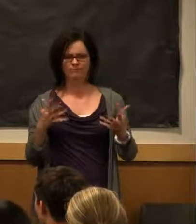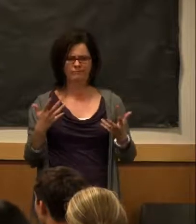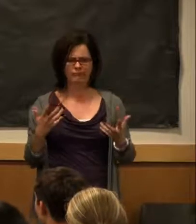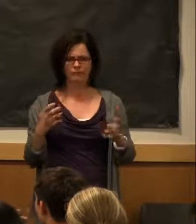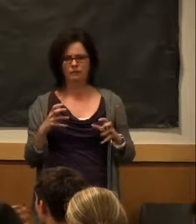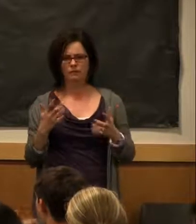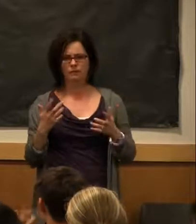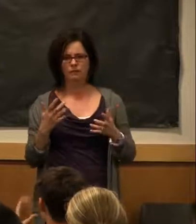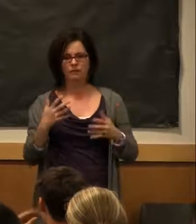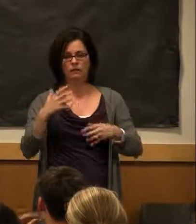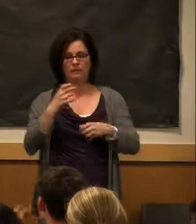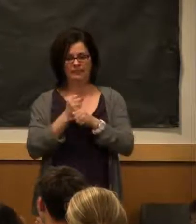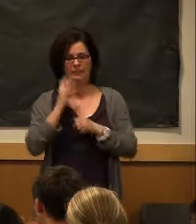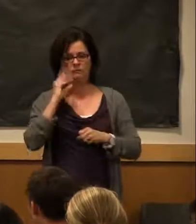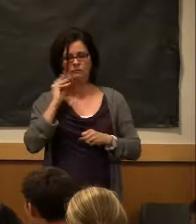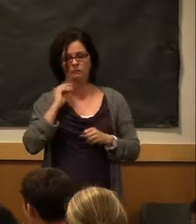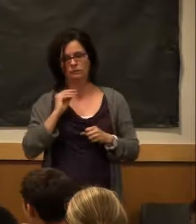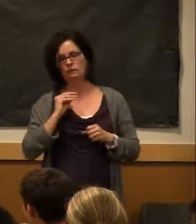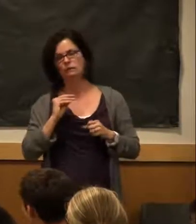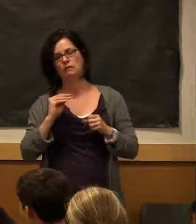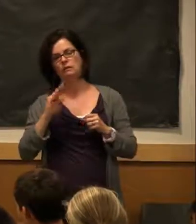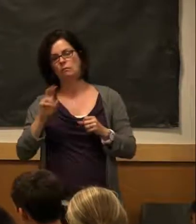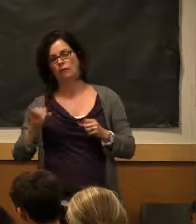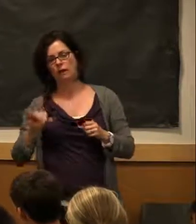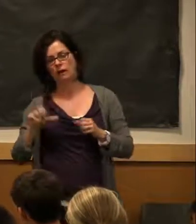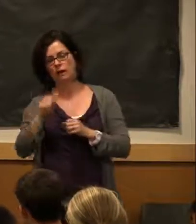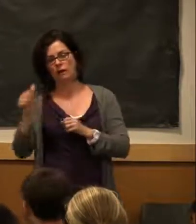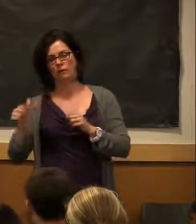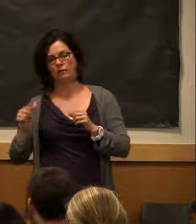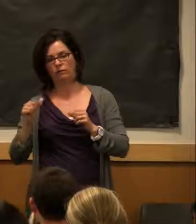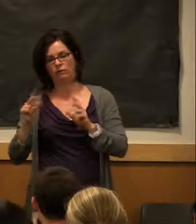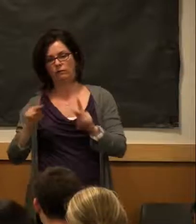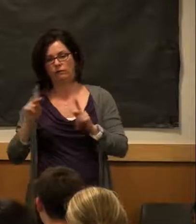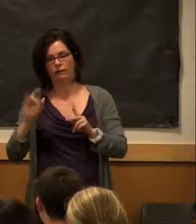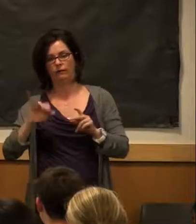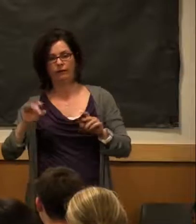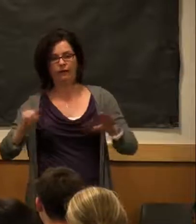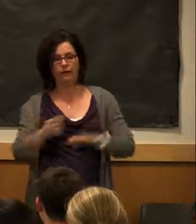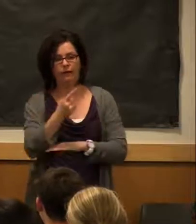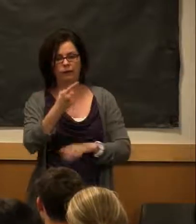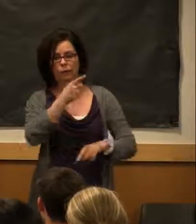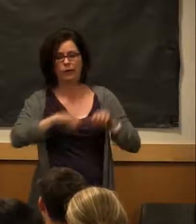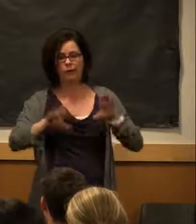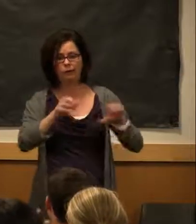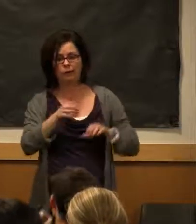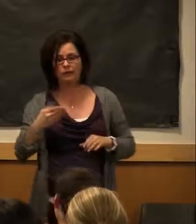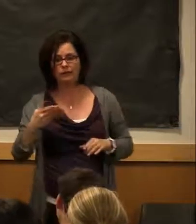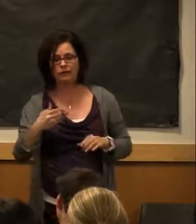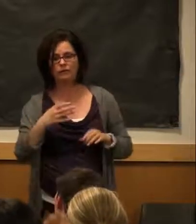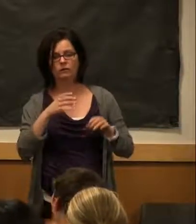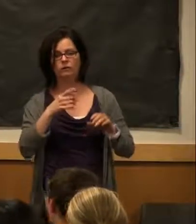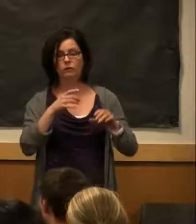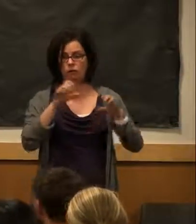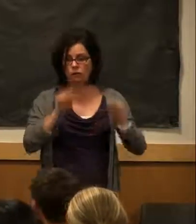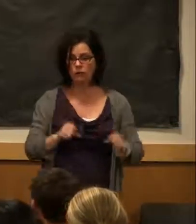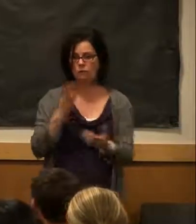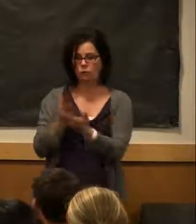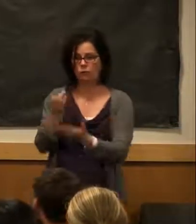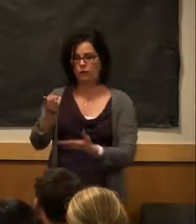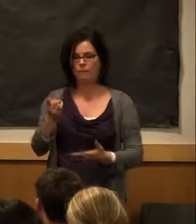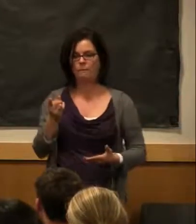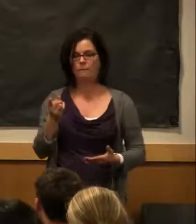like get experienced by other people. It's don't seem like you can't do anything. You can't prove